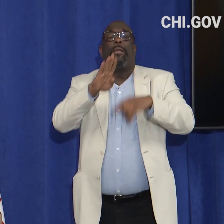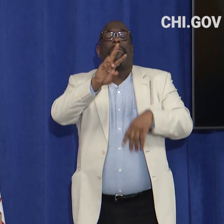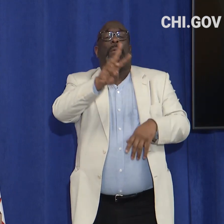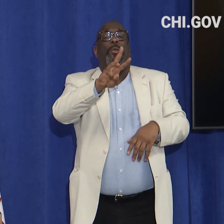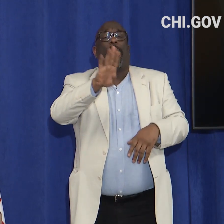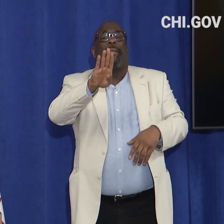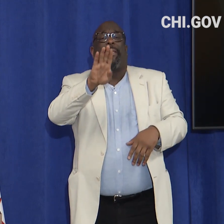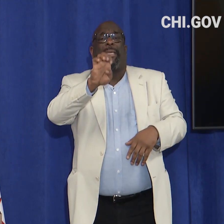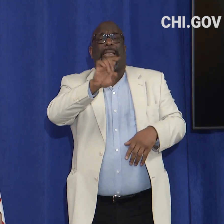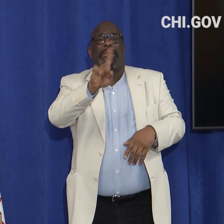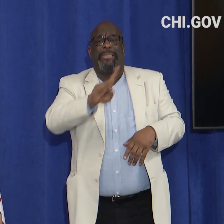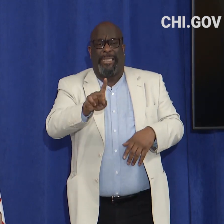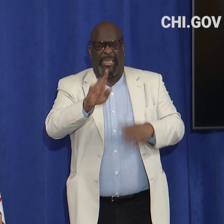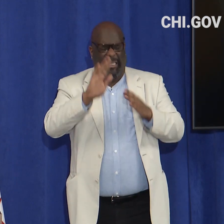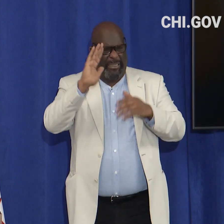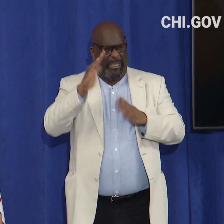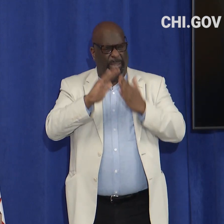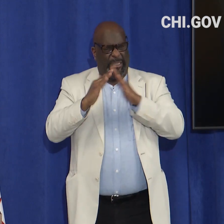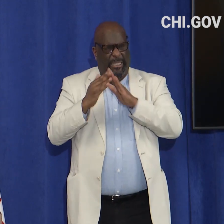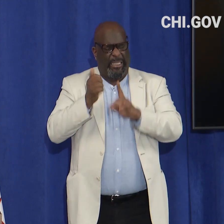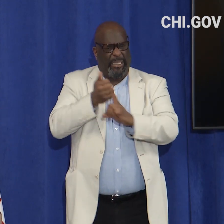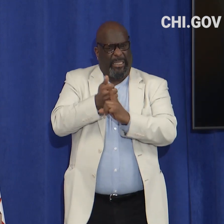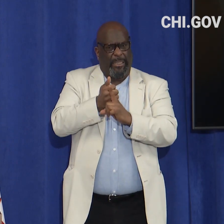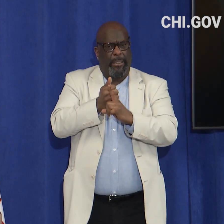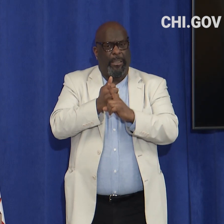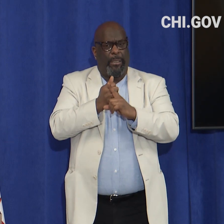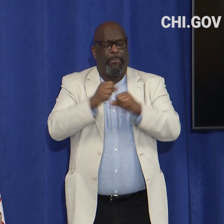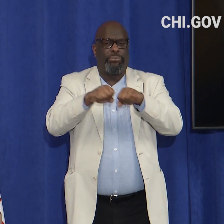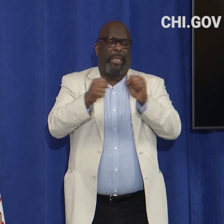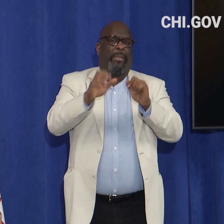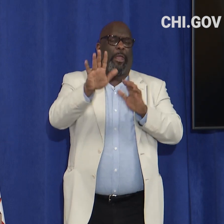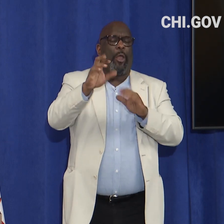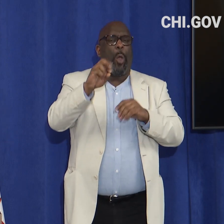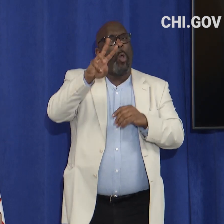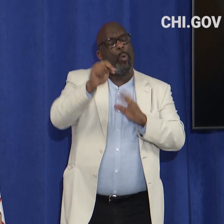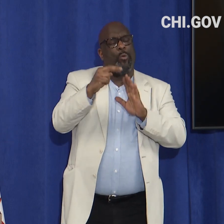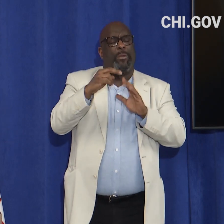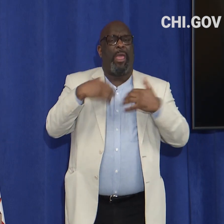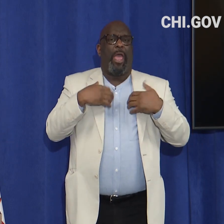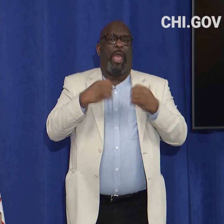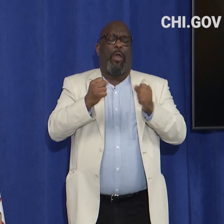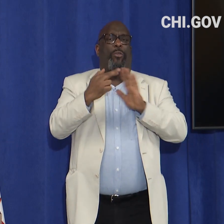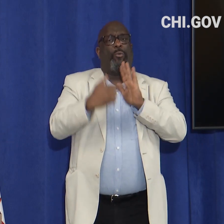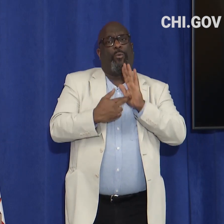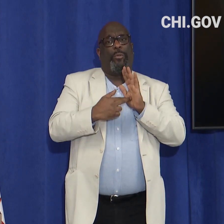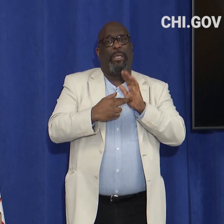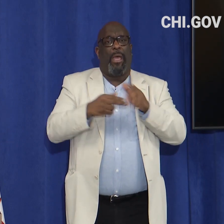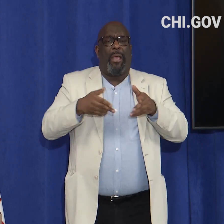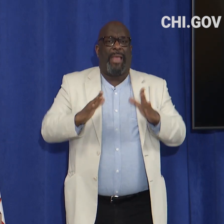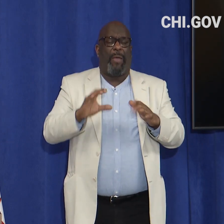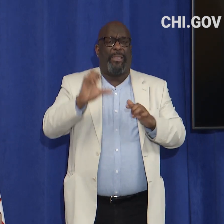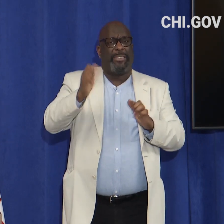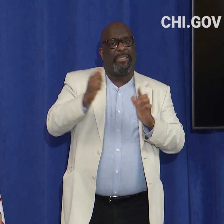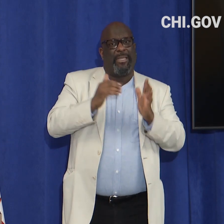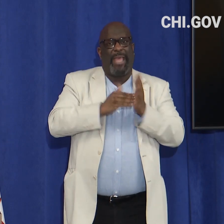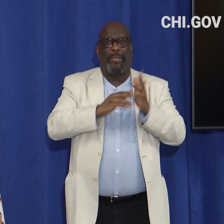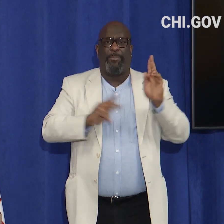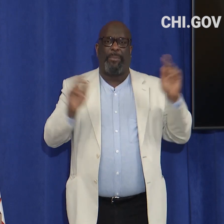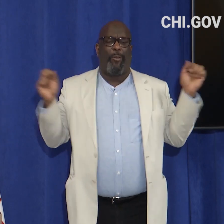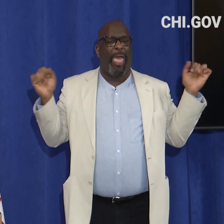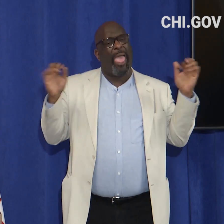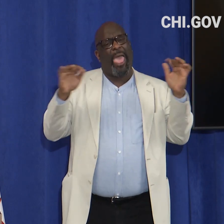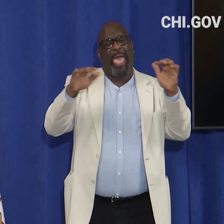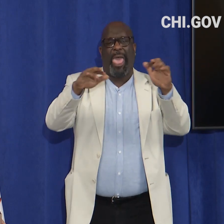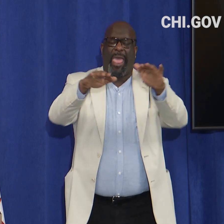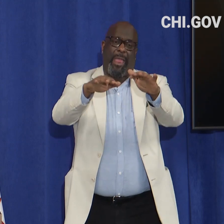WBEZ. The city seems to be going against its own public health guidance in allowing tens of thousands of people to gather during protests.